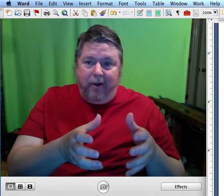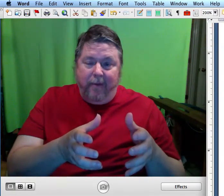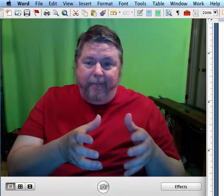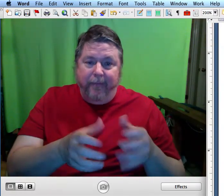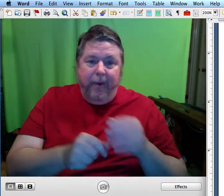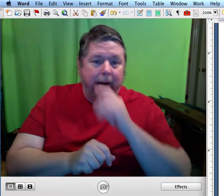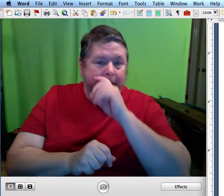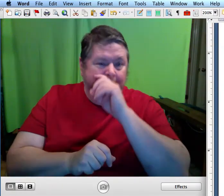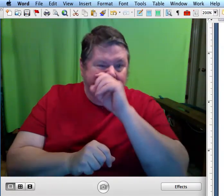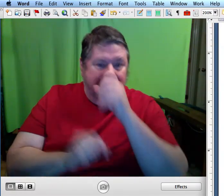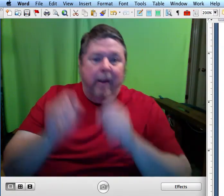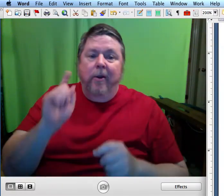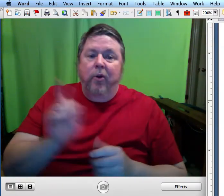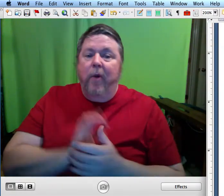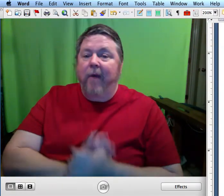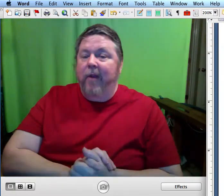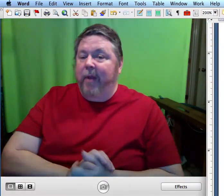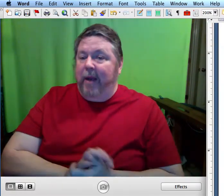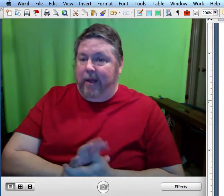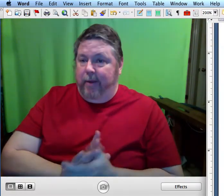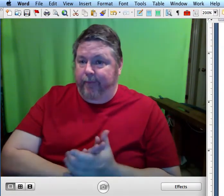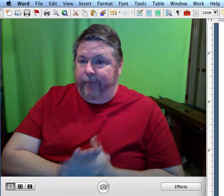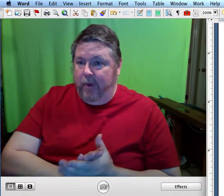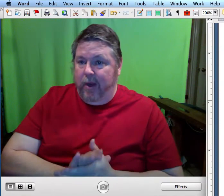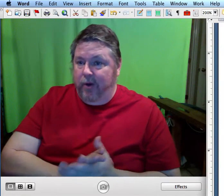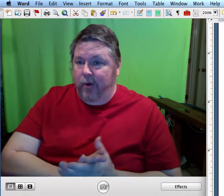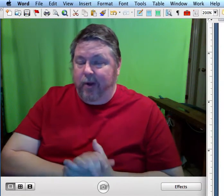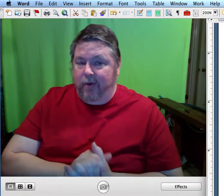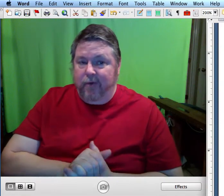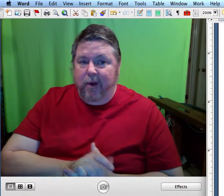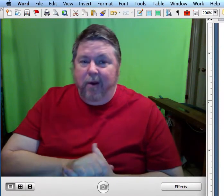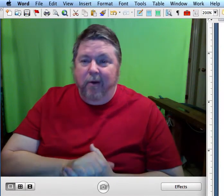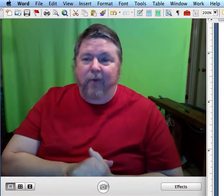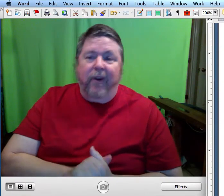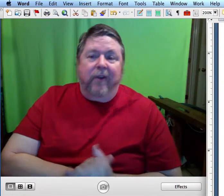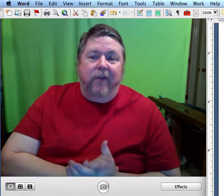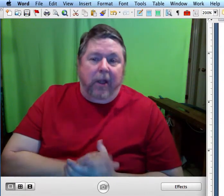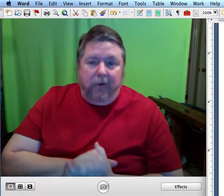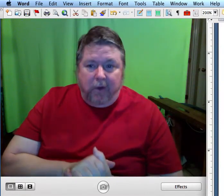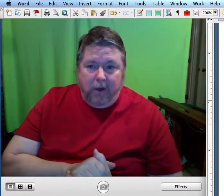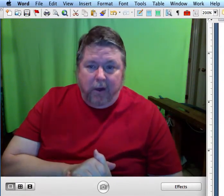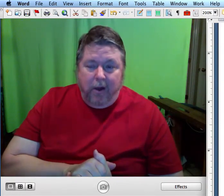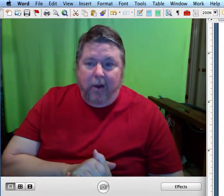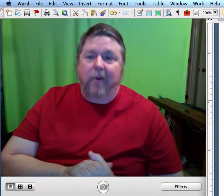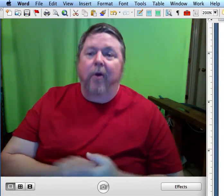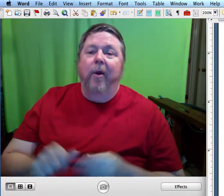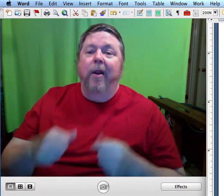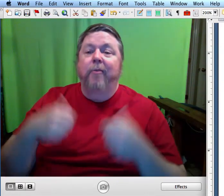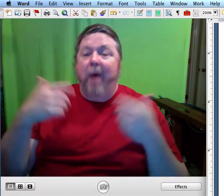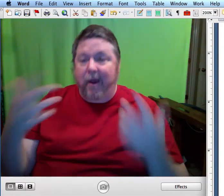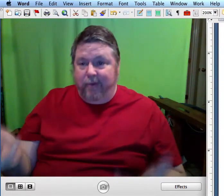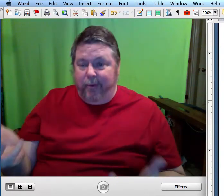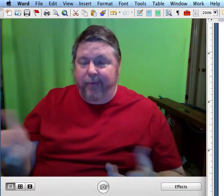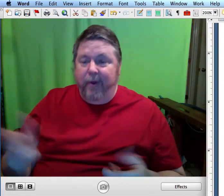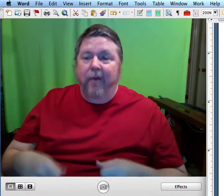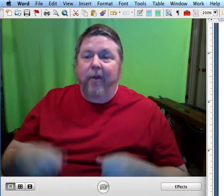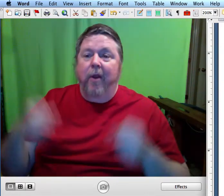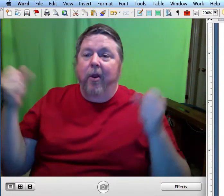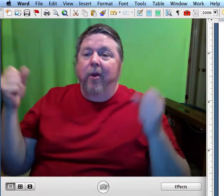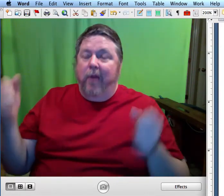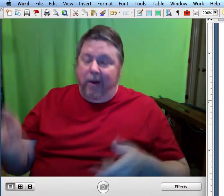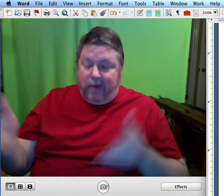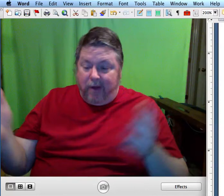talking. You have the ability in doing this to fix things. So it is possible